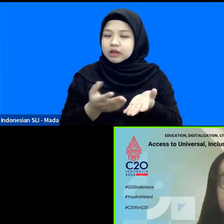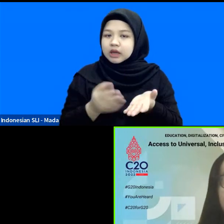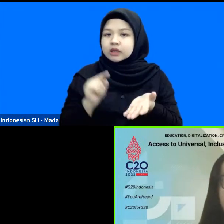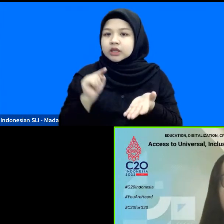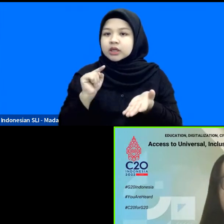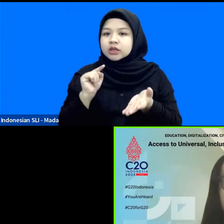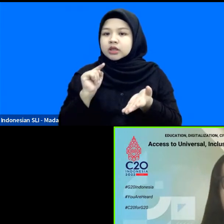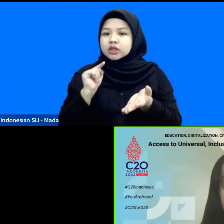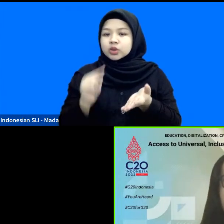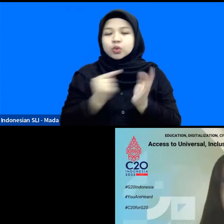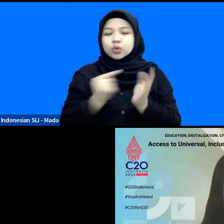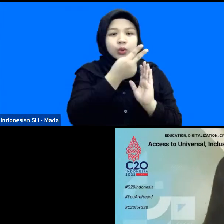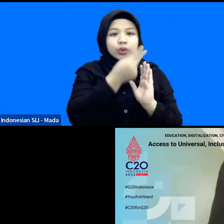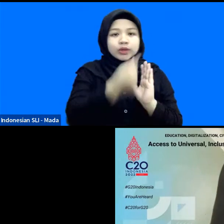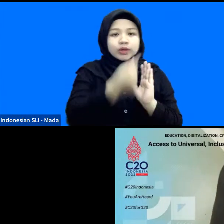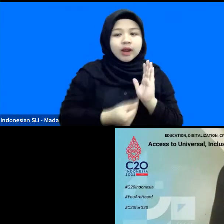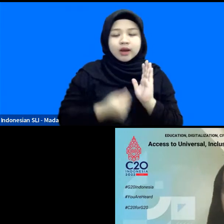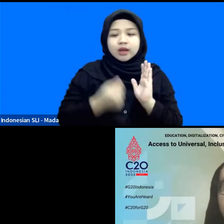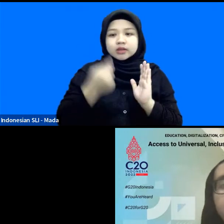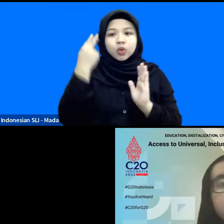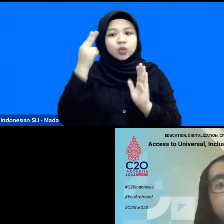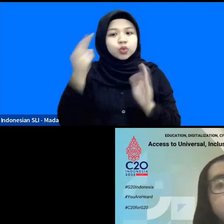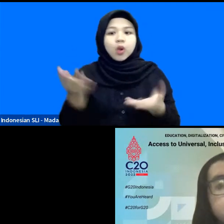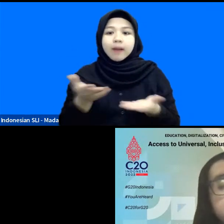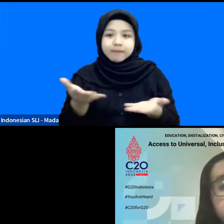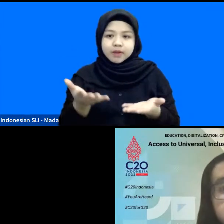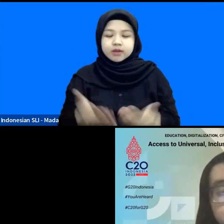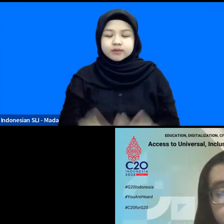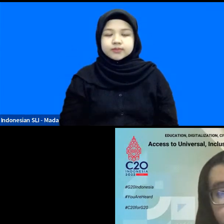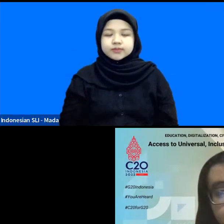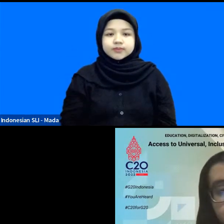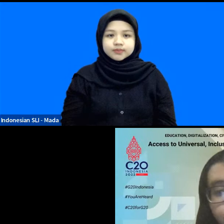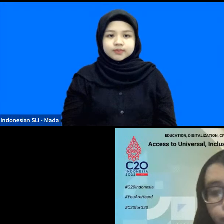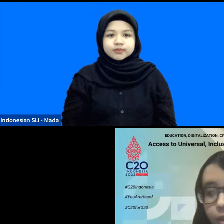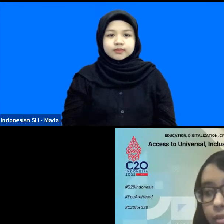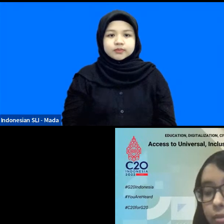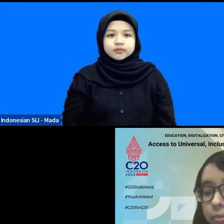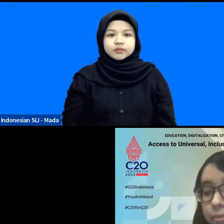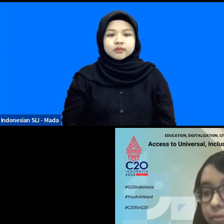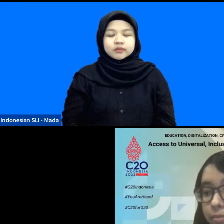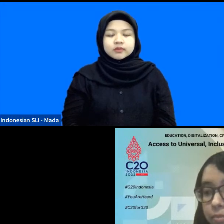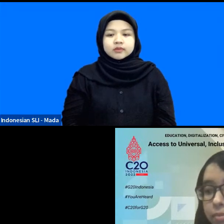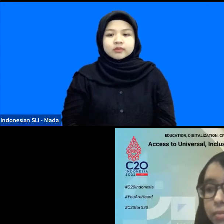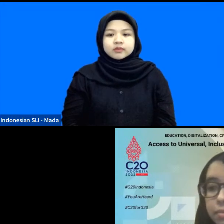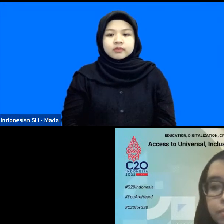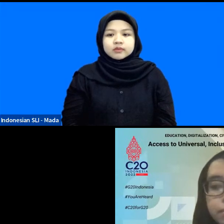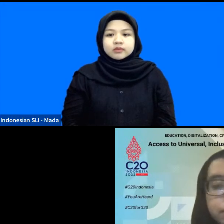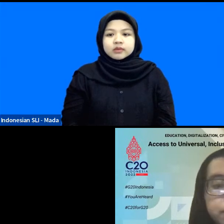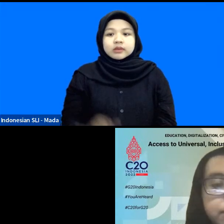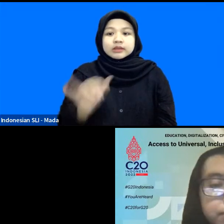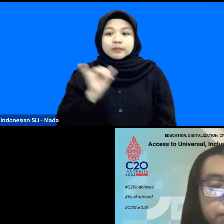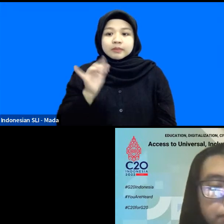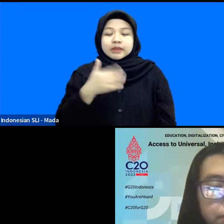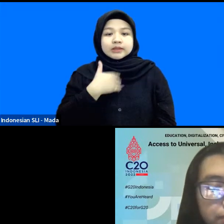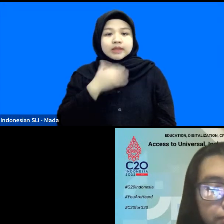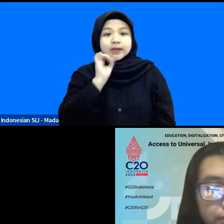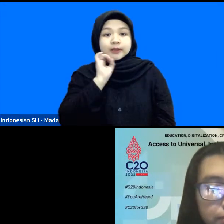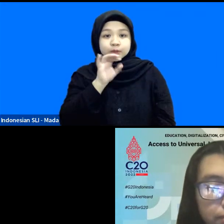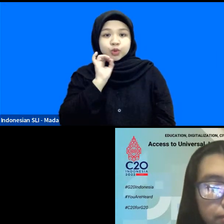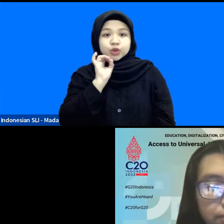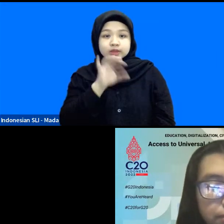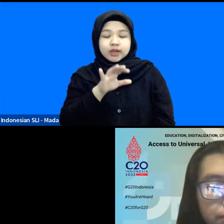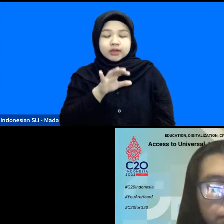hear. I think, as I mentioned, human resource capacity building involving teachers,